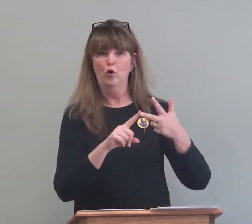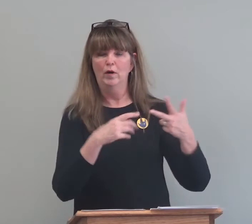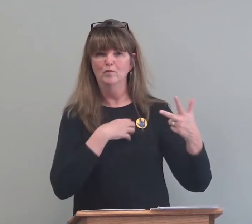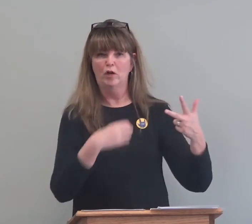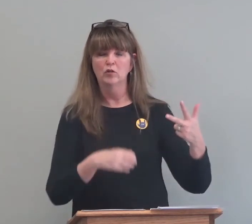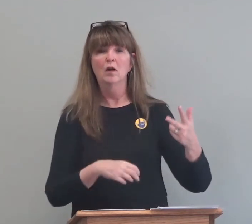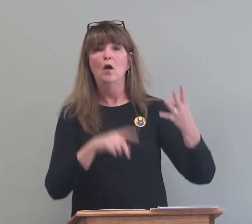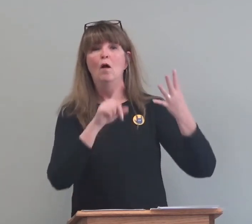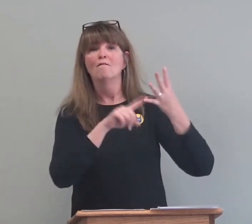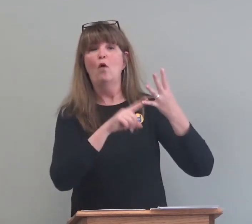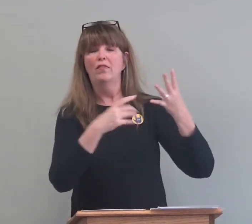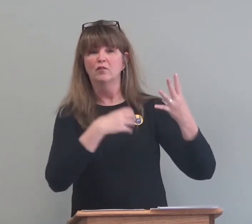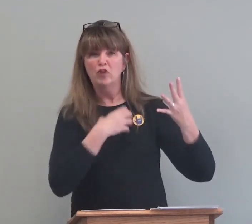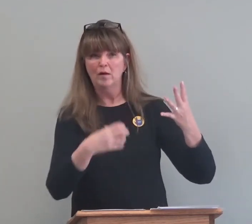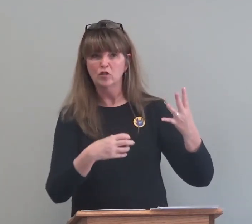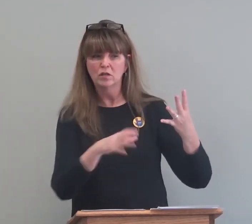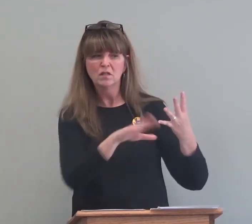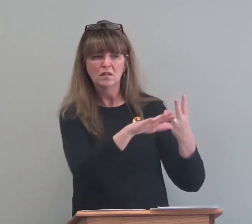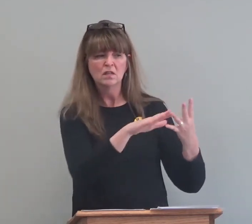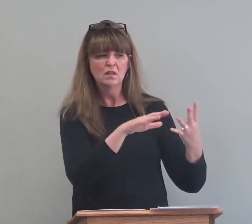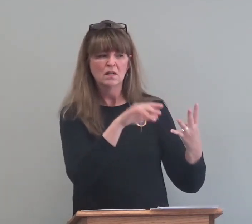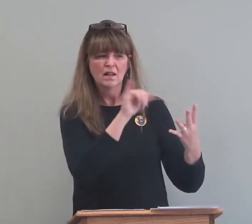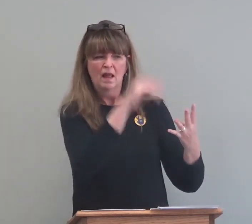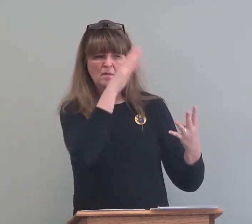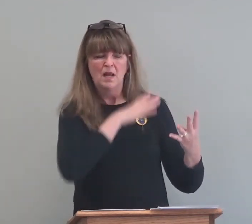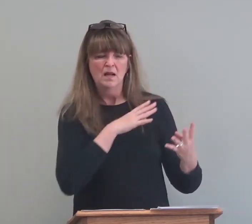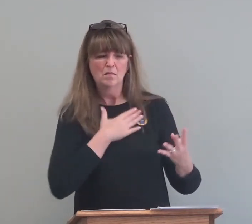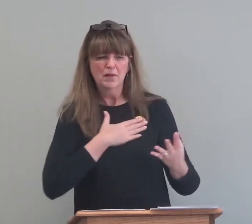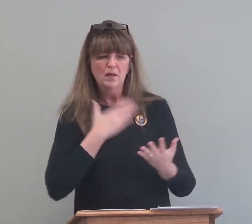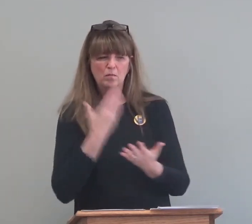So anyway, the third objection was that. And then we've got a fourth objection.